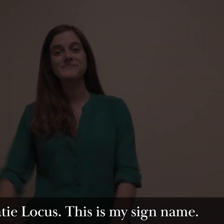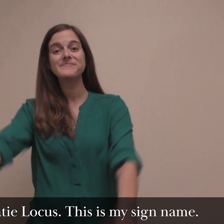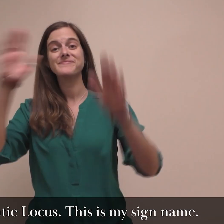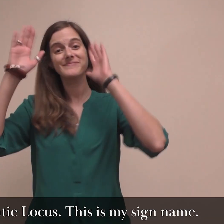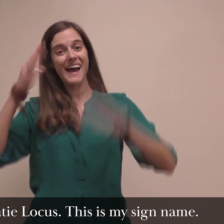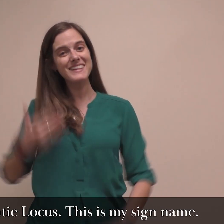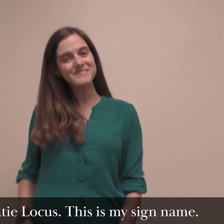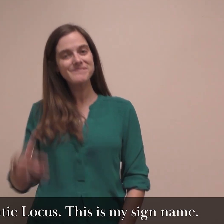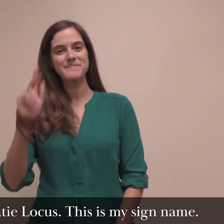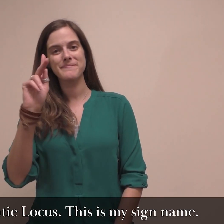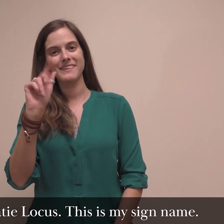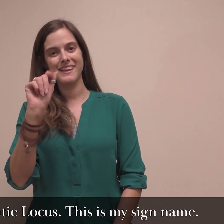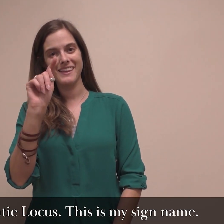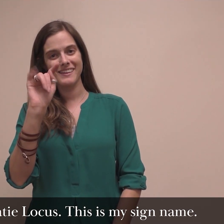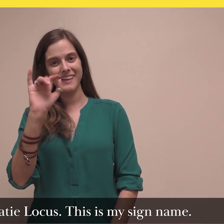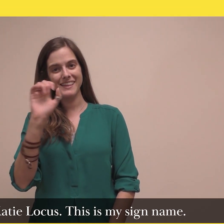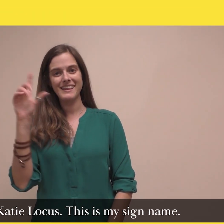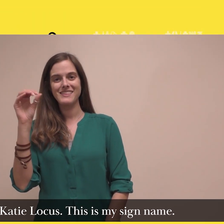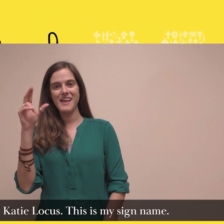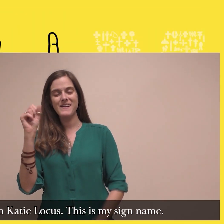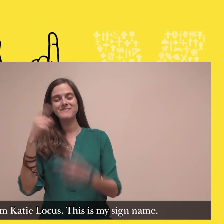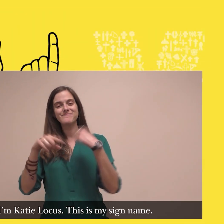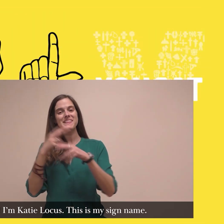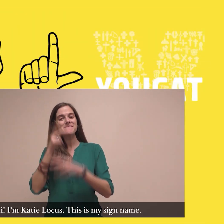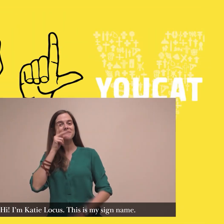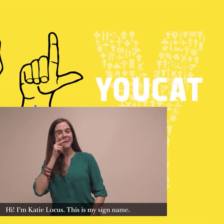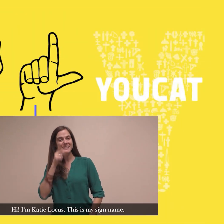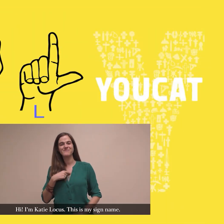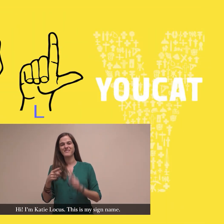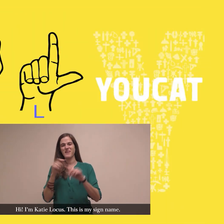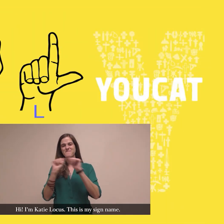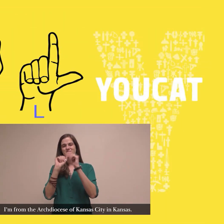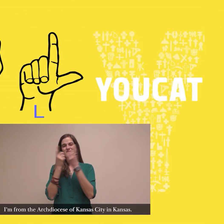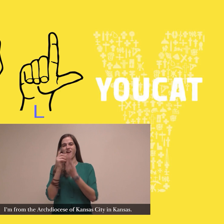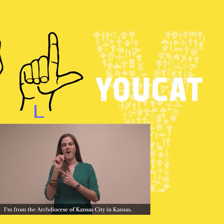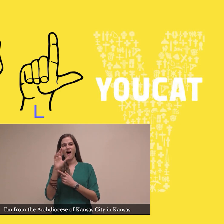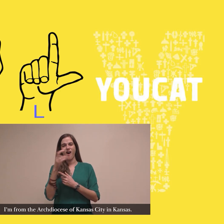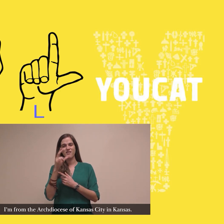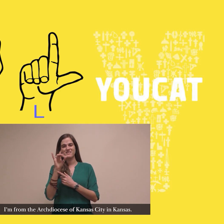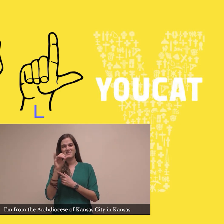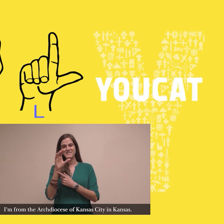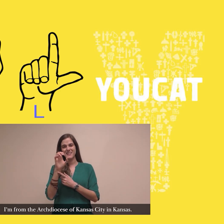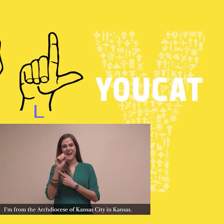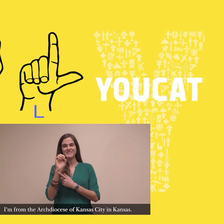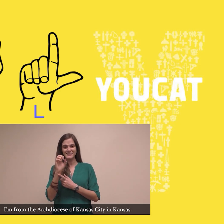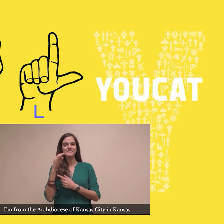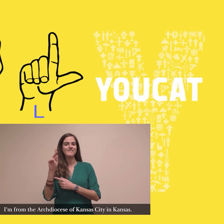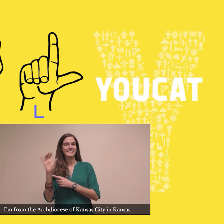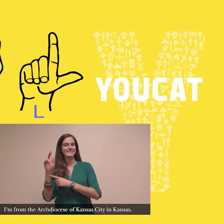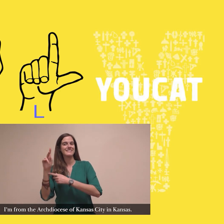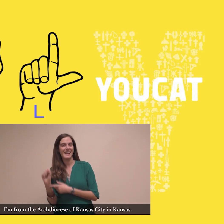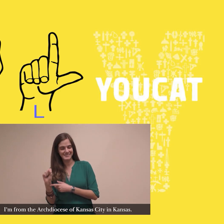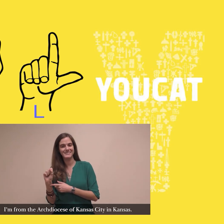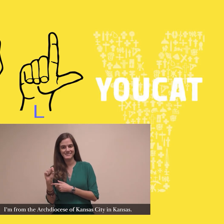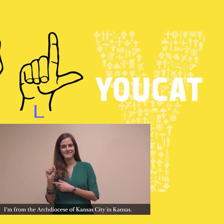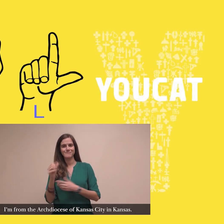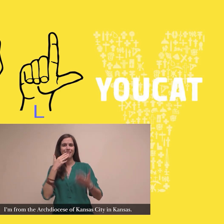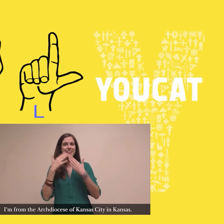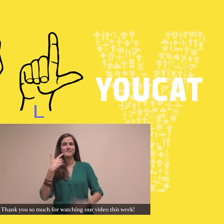Hi, I'm Katie Locus This is my sign name I'm from the Archdiocese of Kansas City in Kansas Thank you so